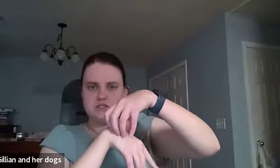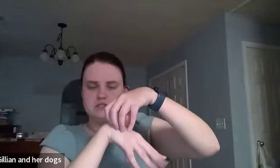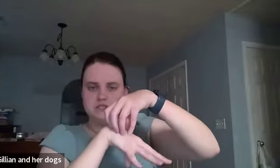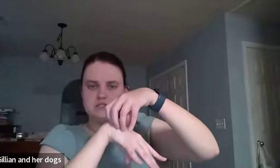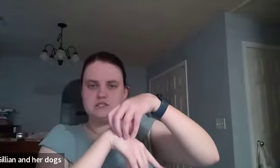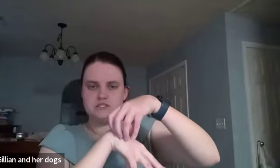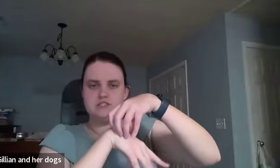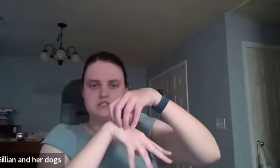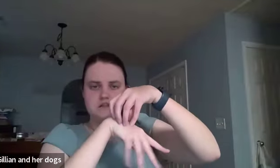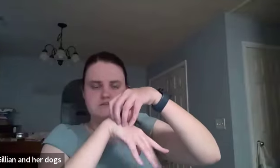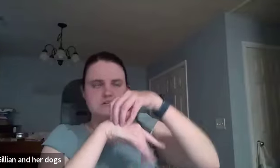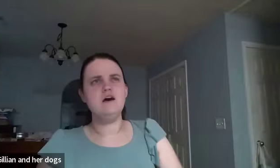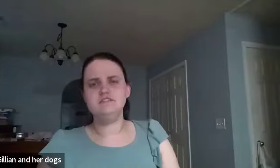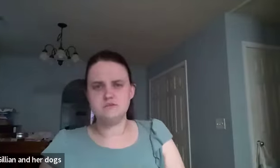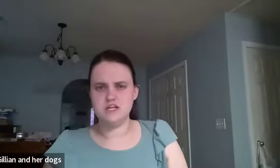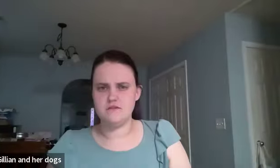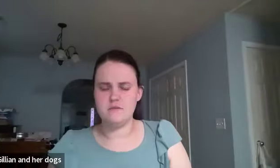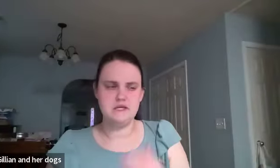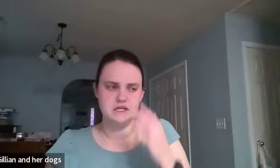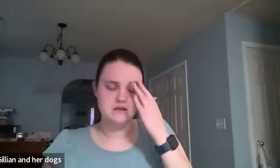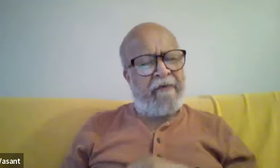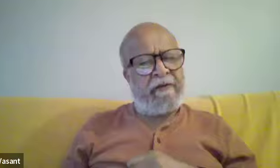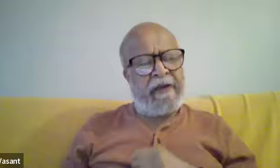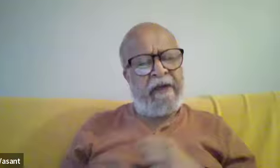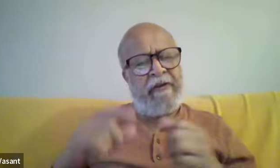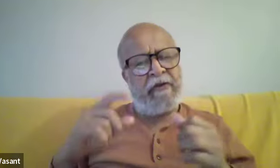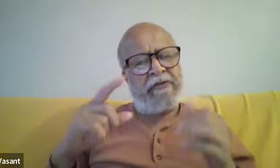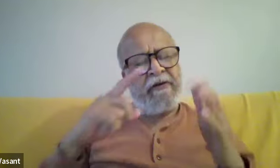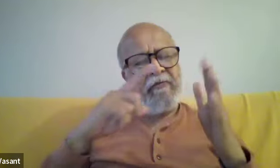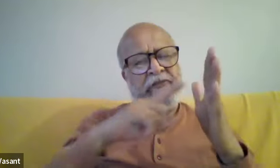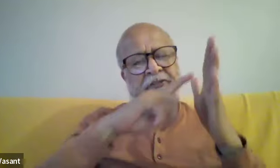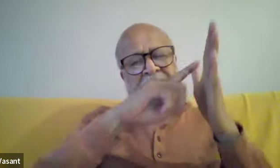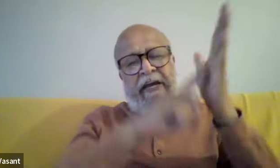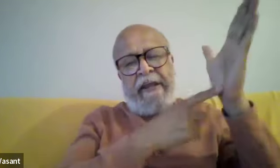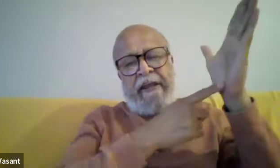here. Jellyfish. I'll have to double check on that one again. Can you use the jelly,